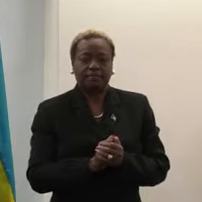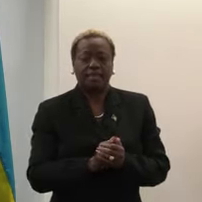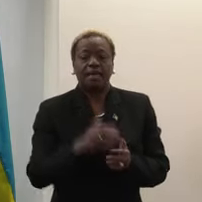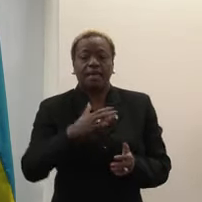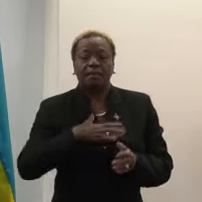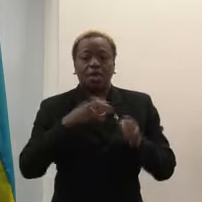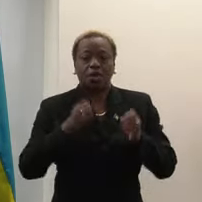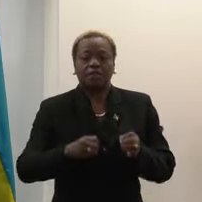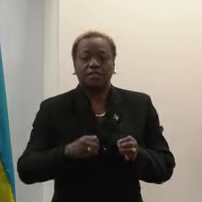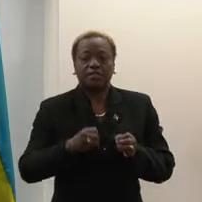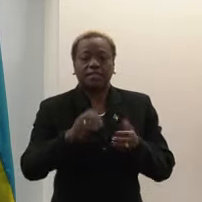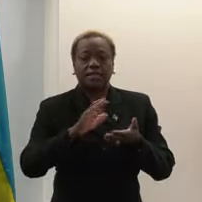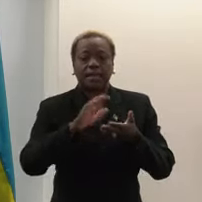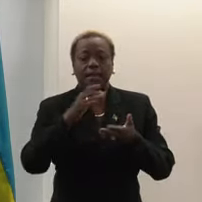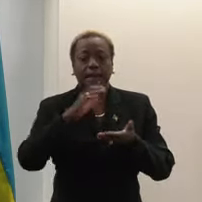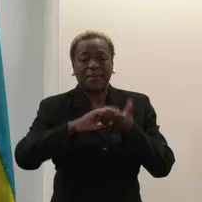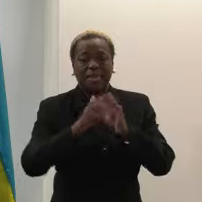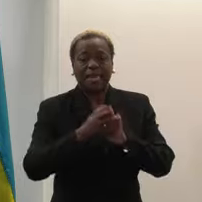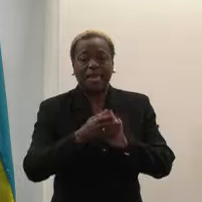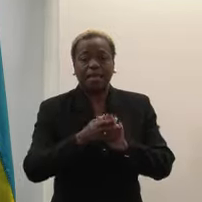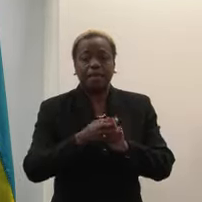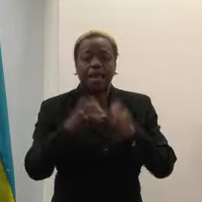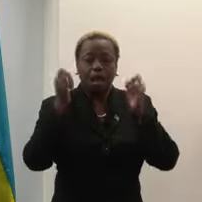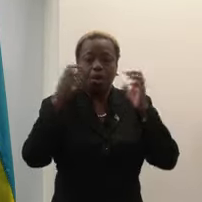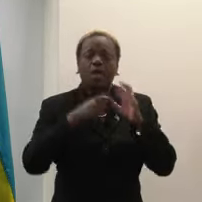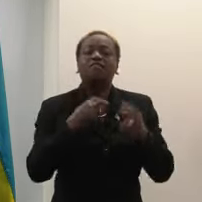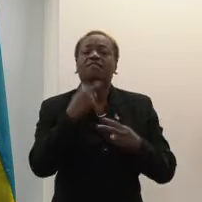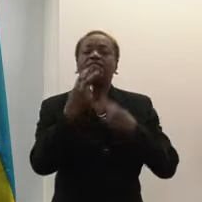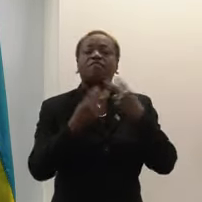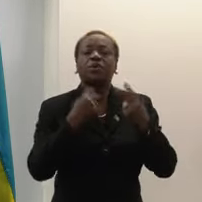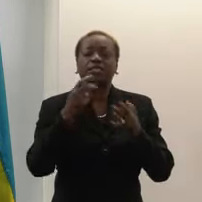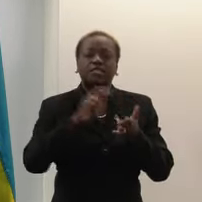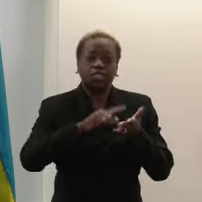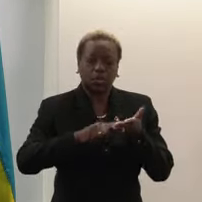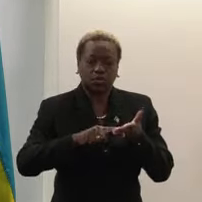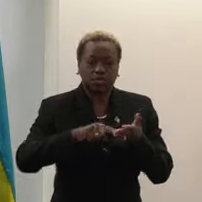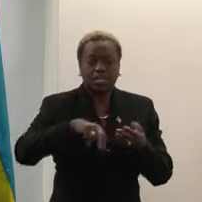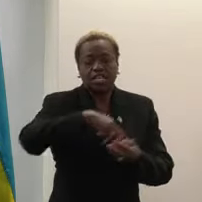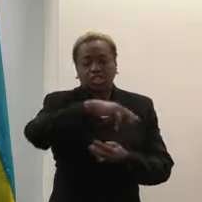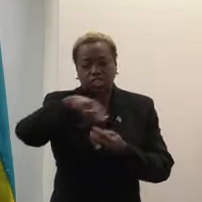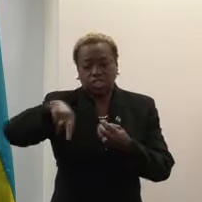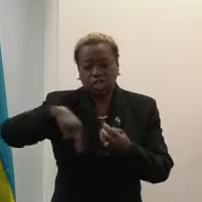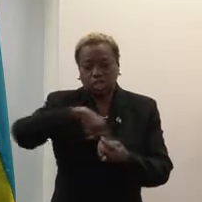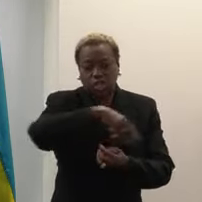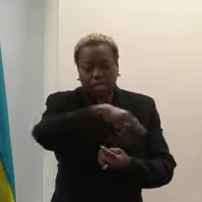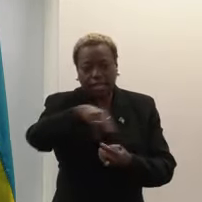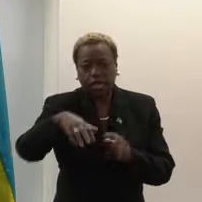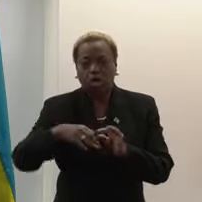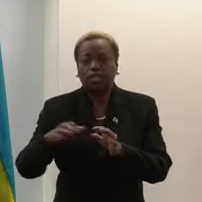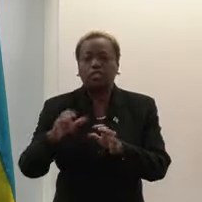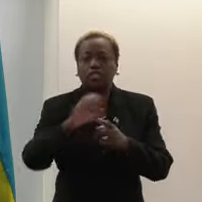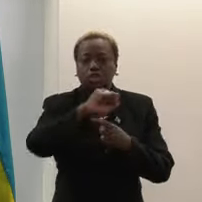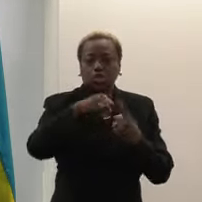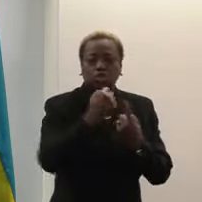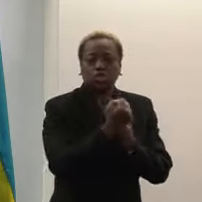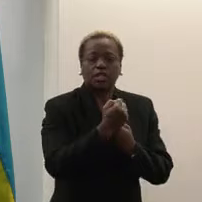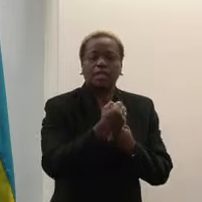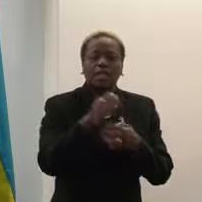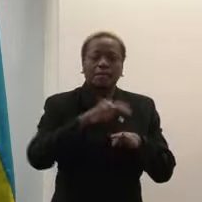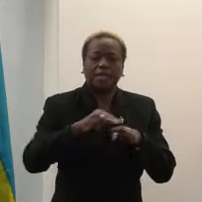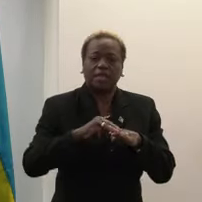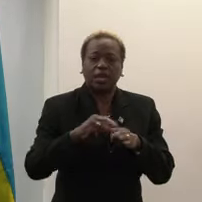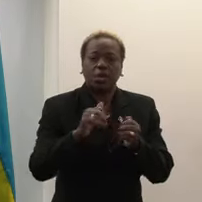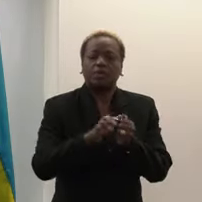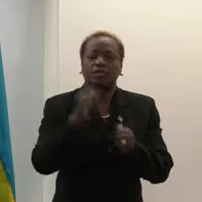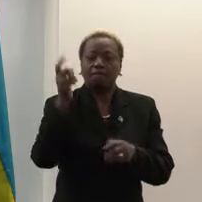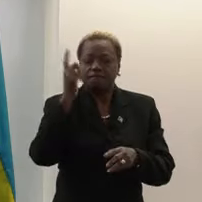my office became aware of a voice note circulating on social media that contained false